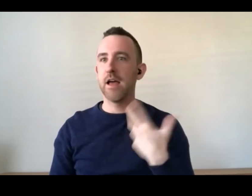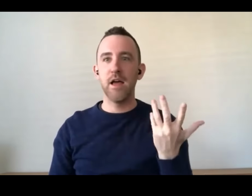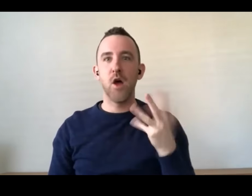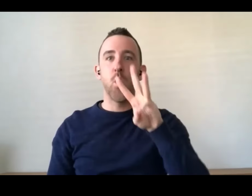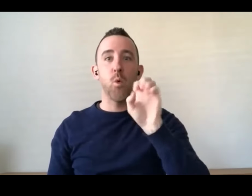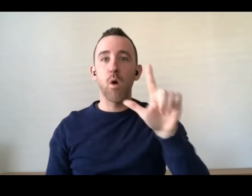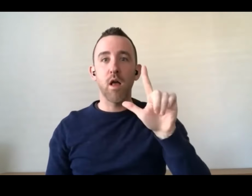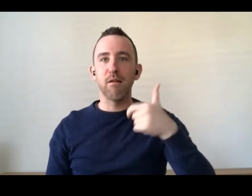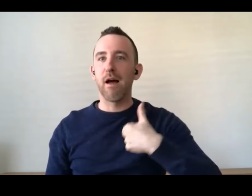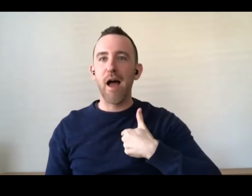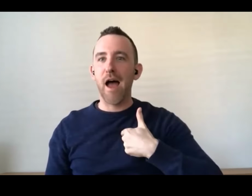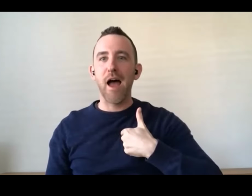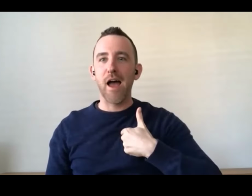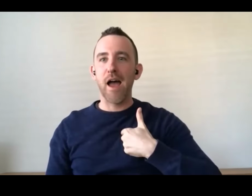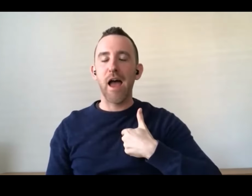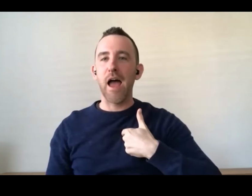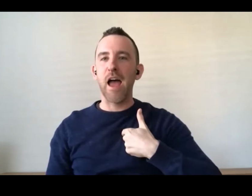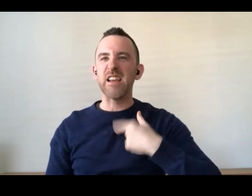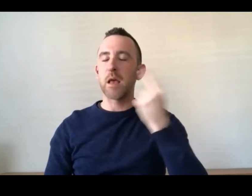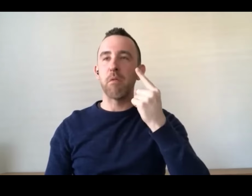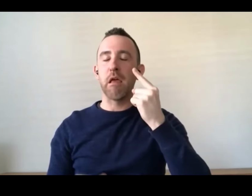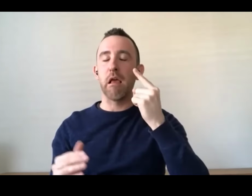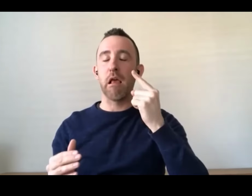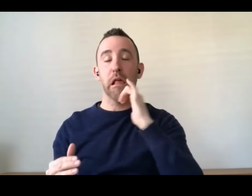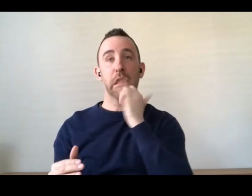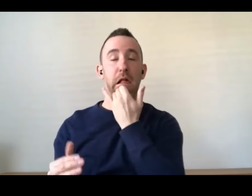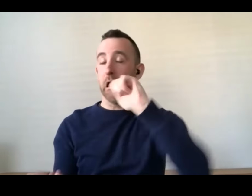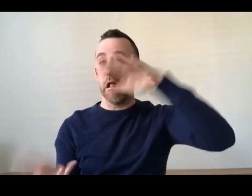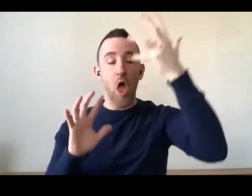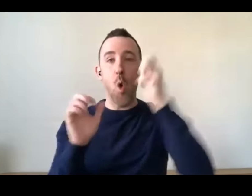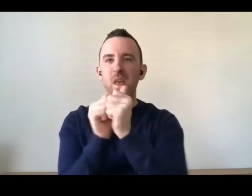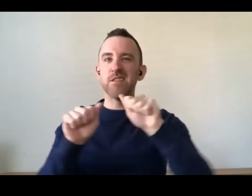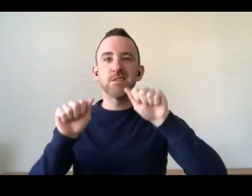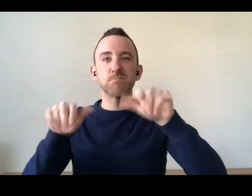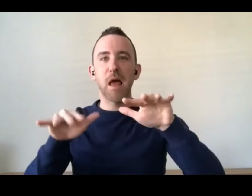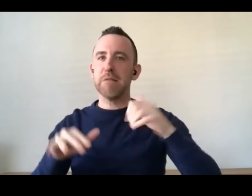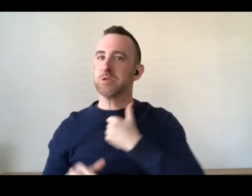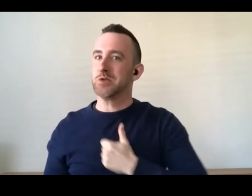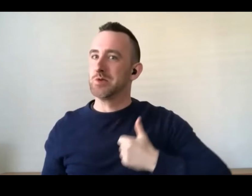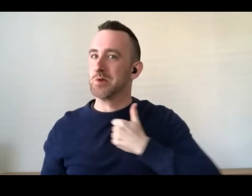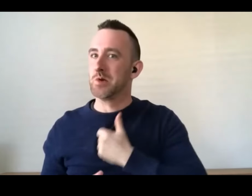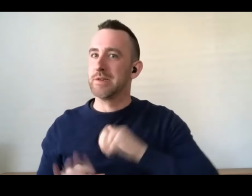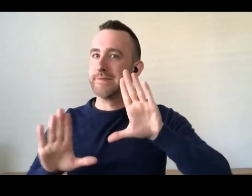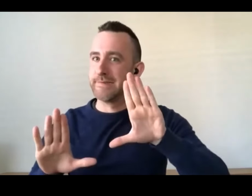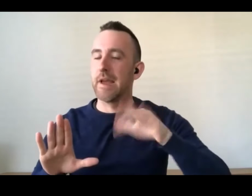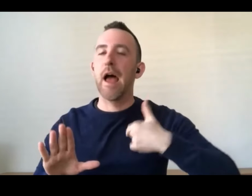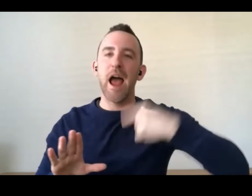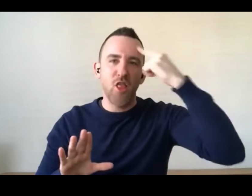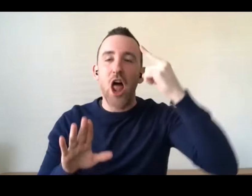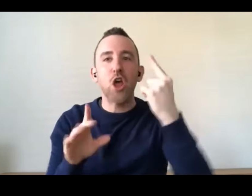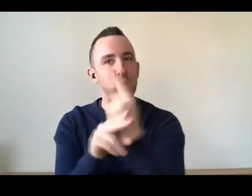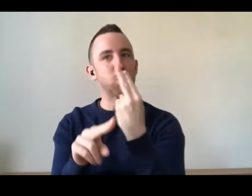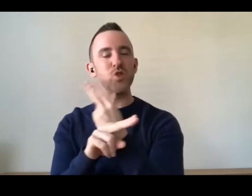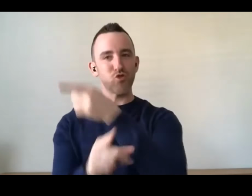well, I've gone terribly wrong with a spell somewhere here, and I apologize in advance. I thought I used the correct